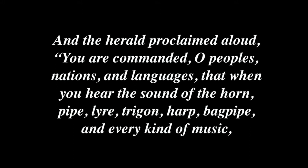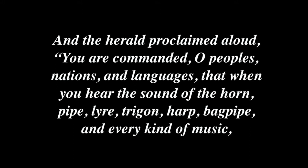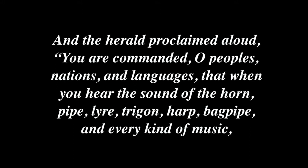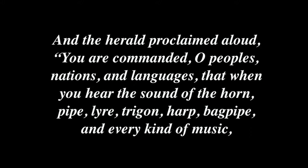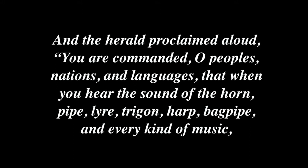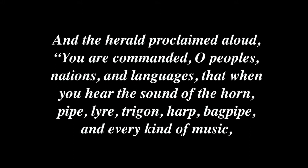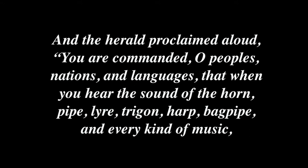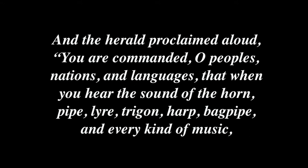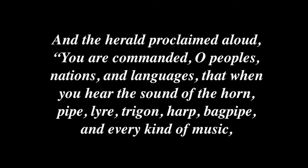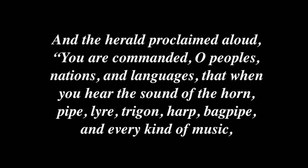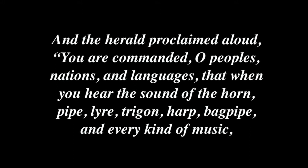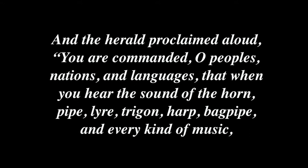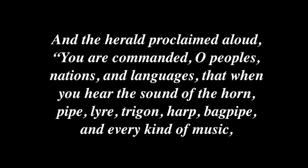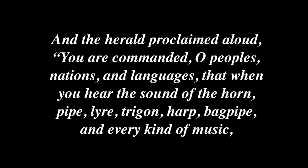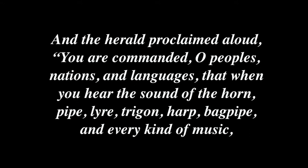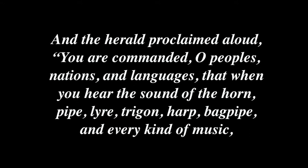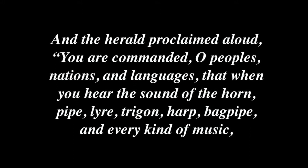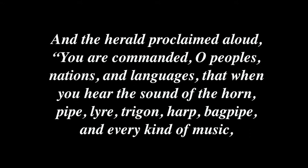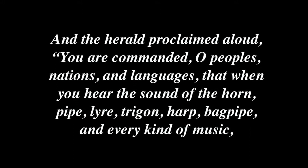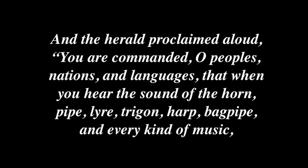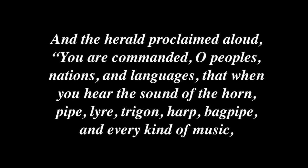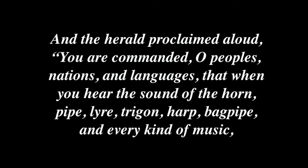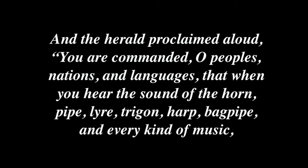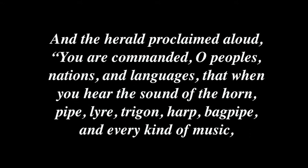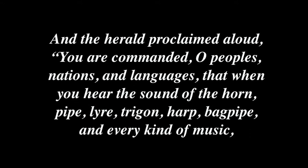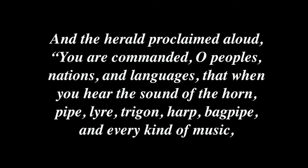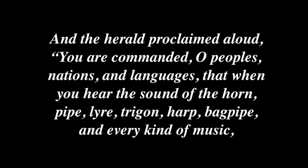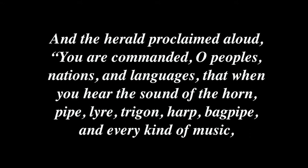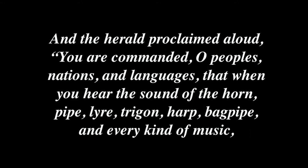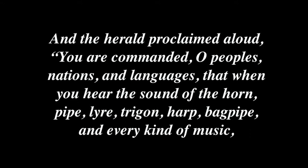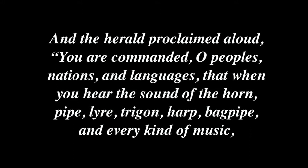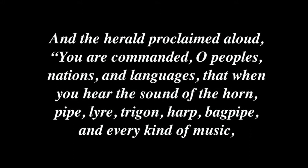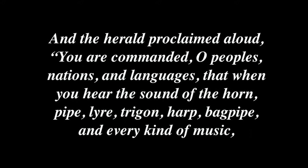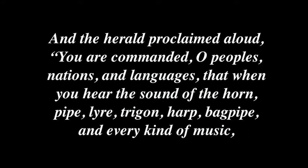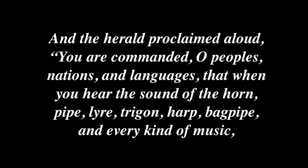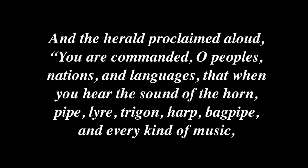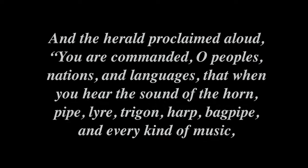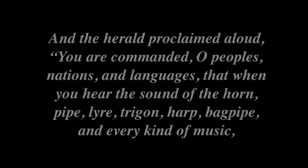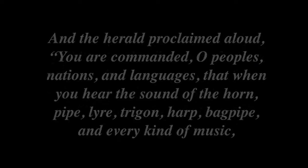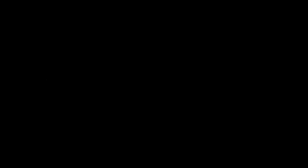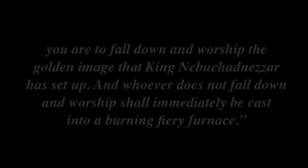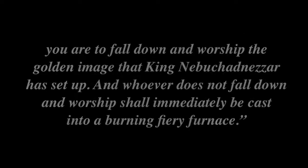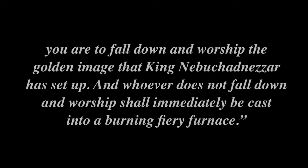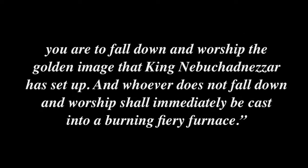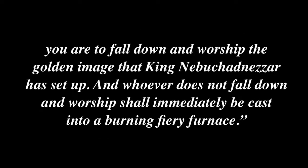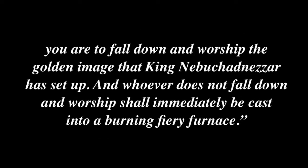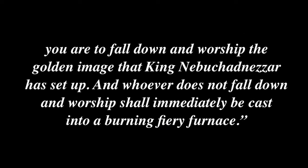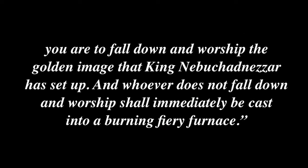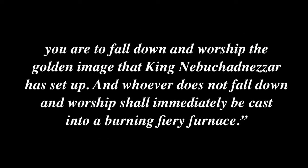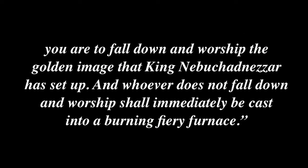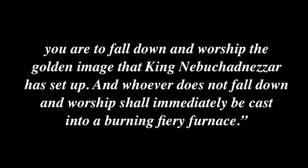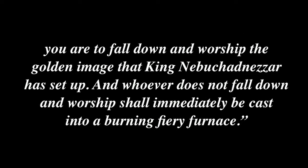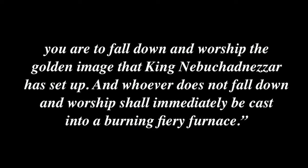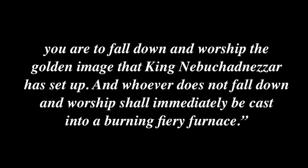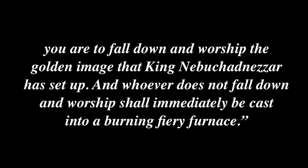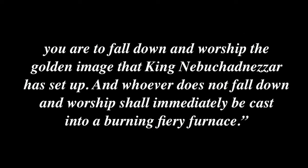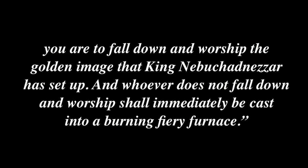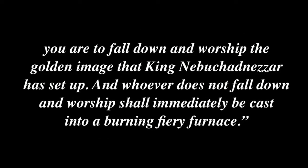of the horn, pipe, lyre, trigon, harp, bagpipe, and every kind of music, you are to fall down and worship the